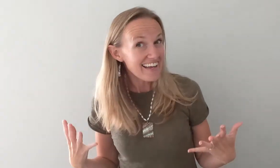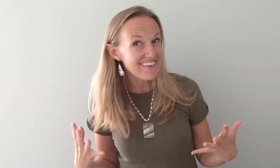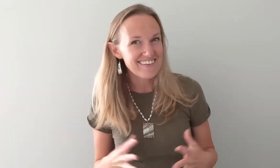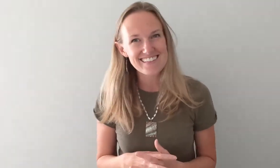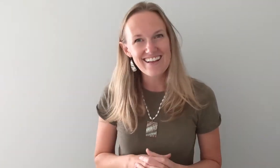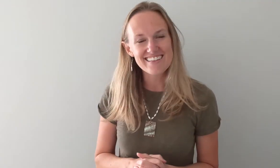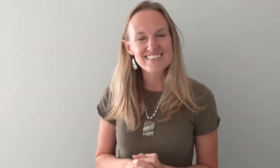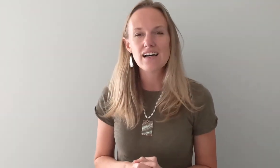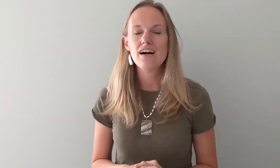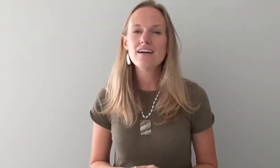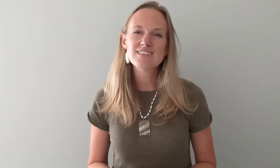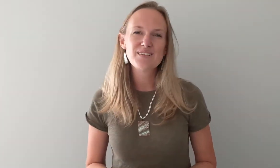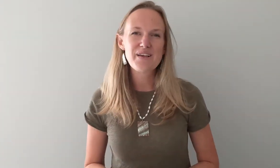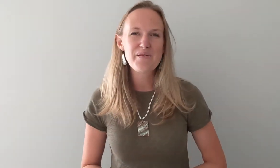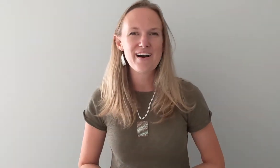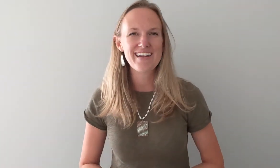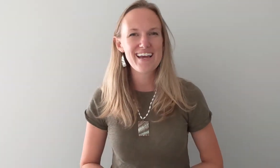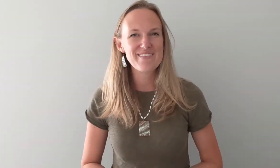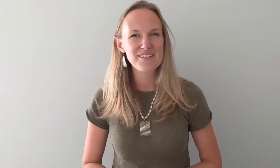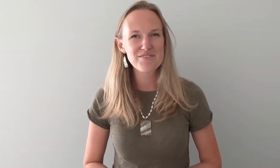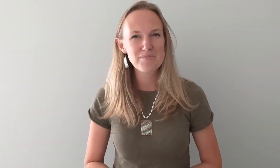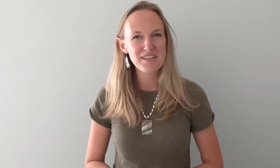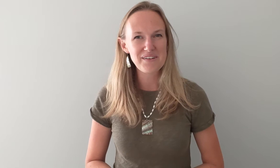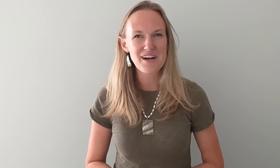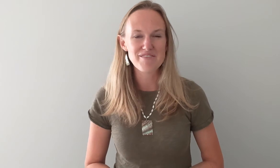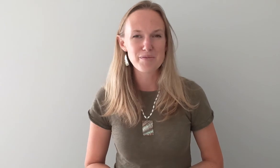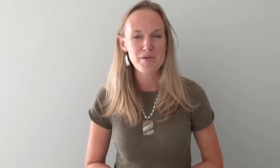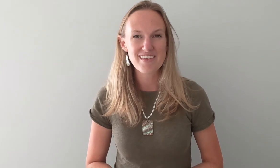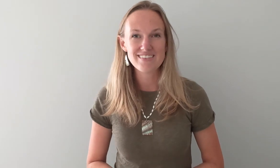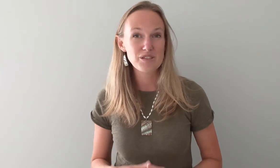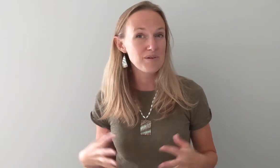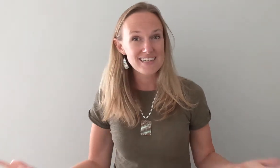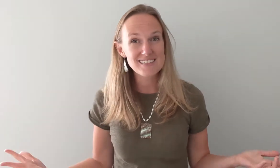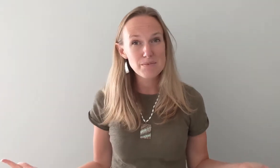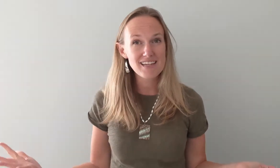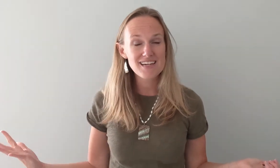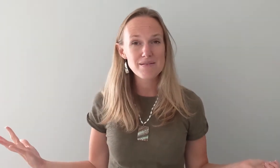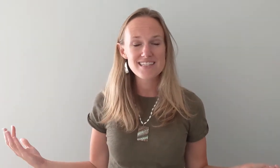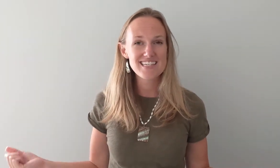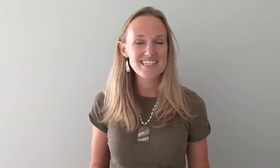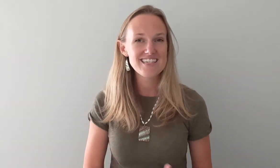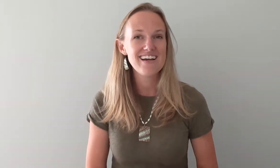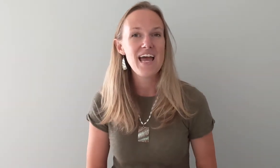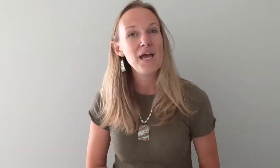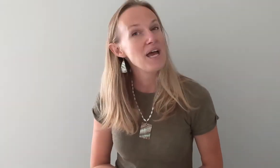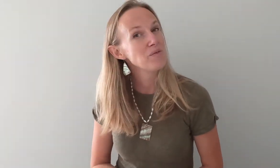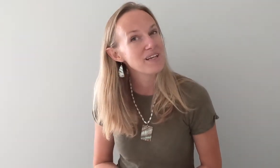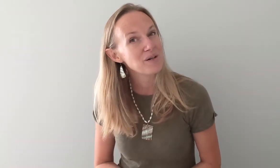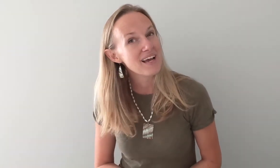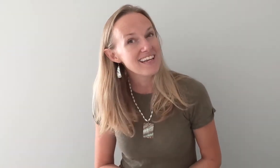the chorus a lot in this song, so you want to get really familiar and comfortable with it. So practice as many times as you need to, and when you're ready, you